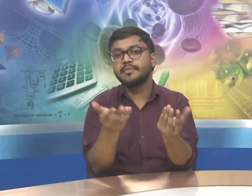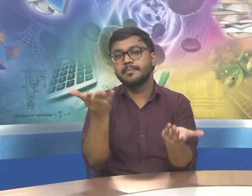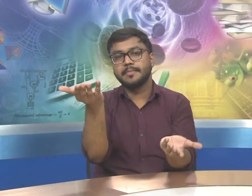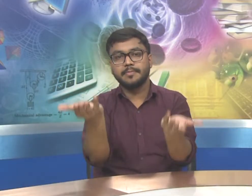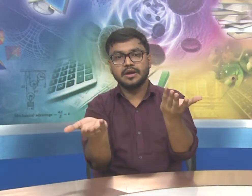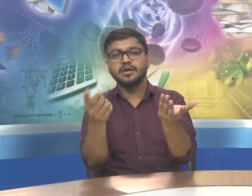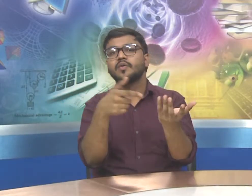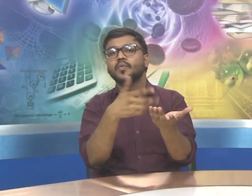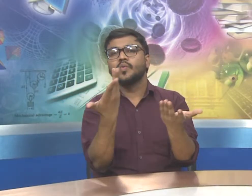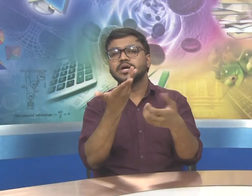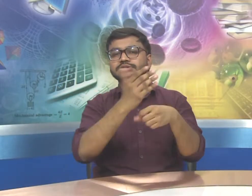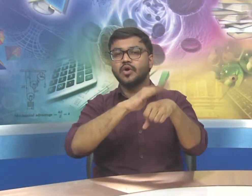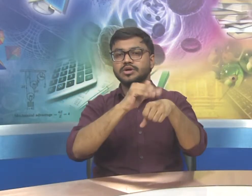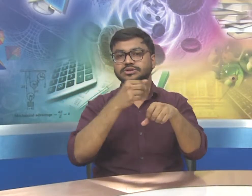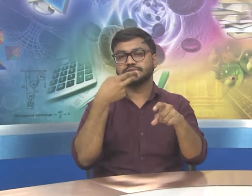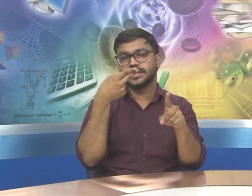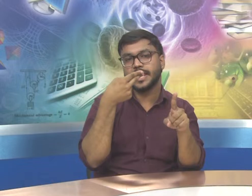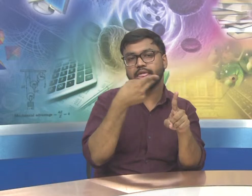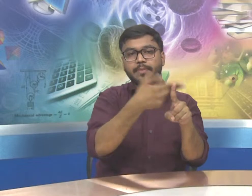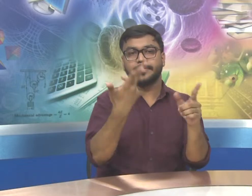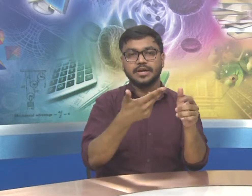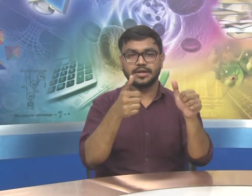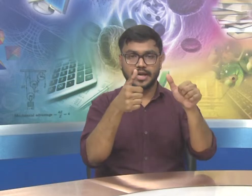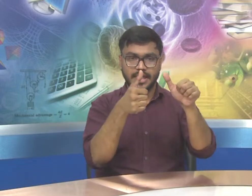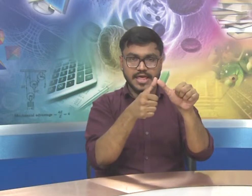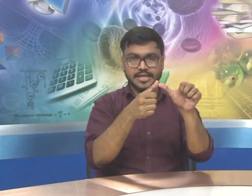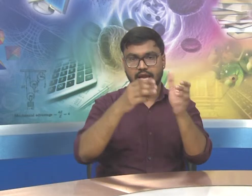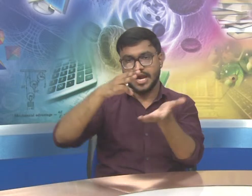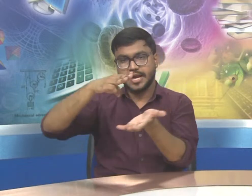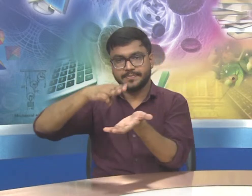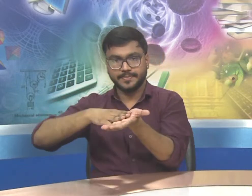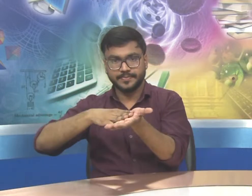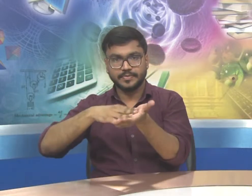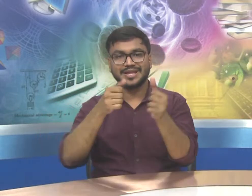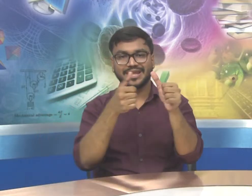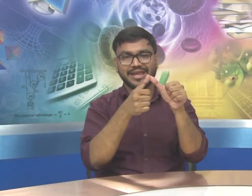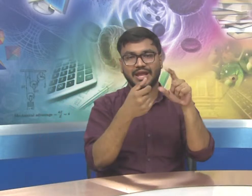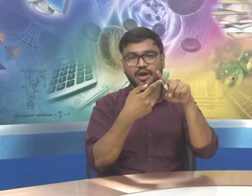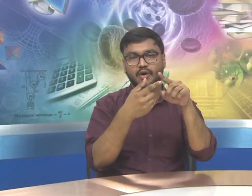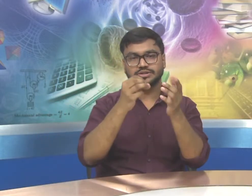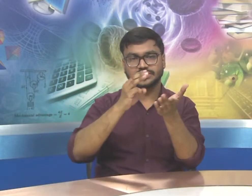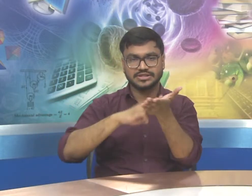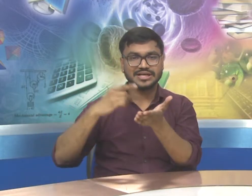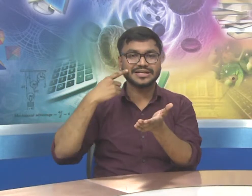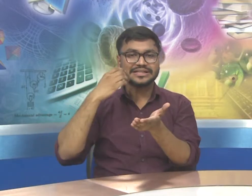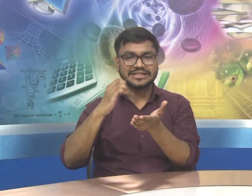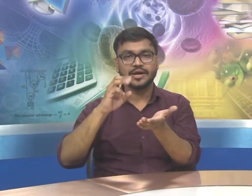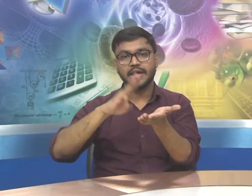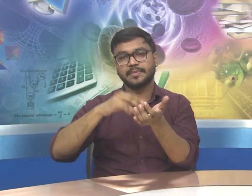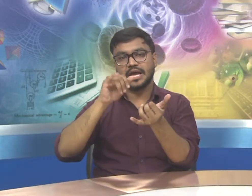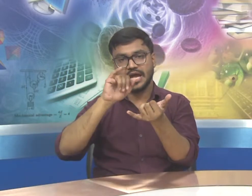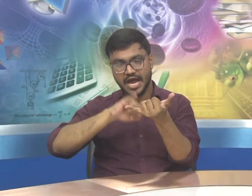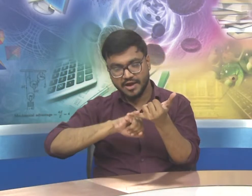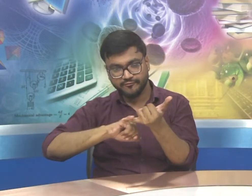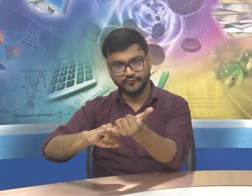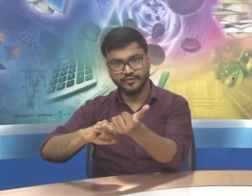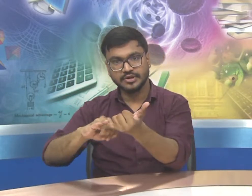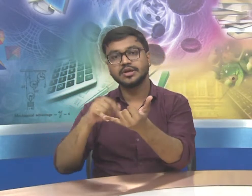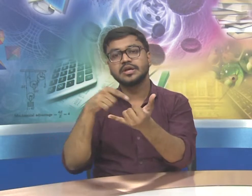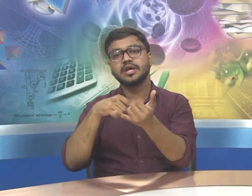atom has its own weight. This weight is called atomic mass. In short, we can